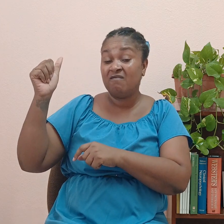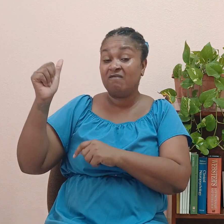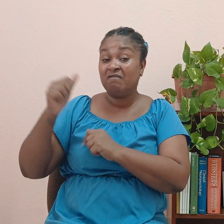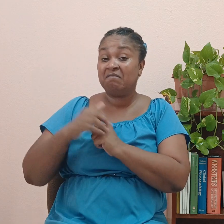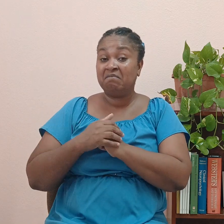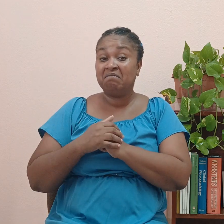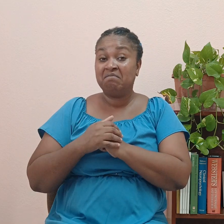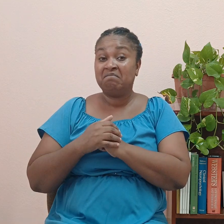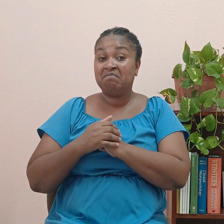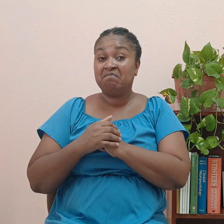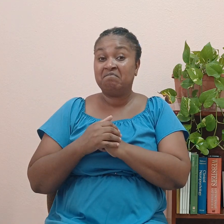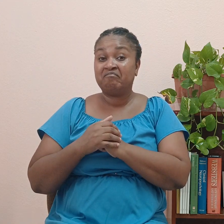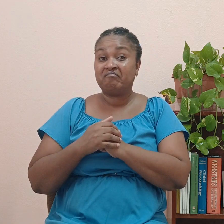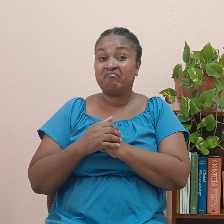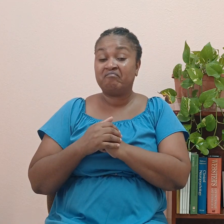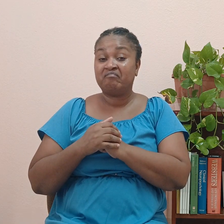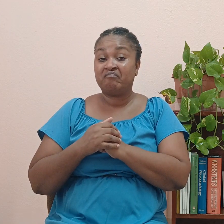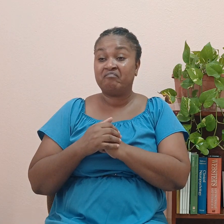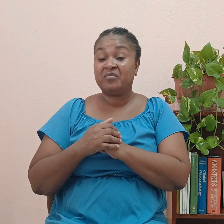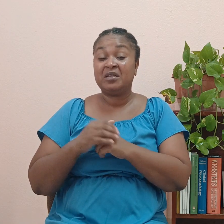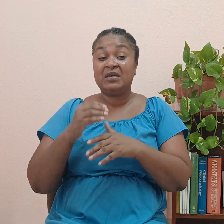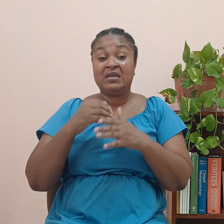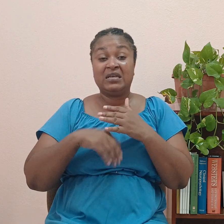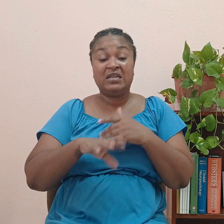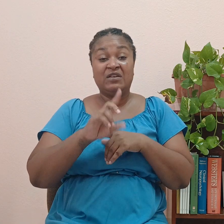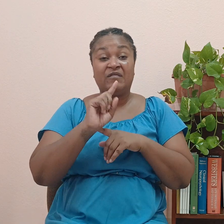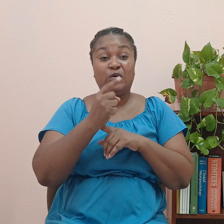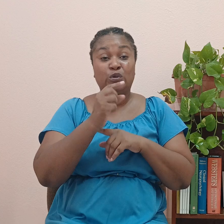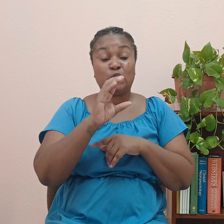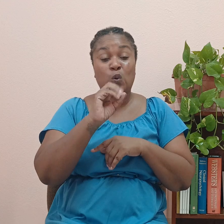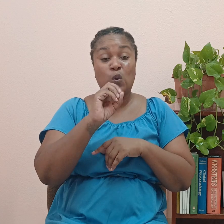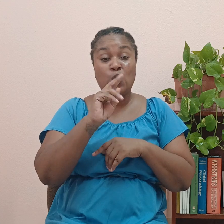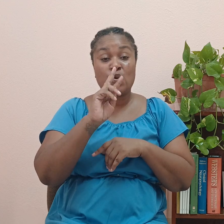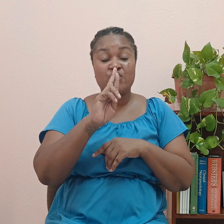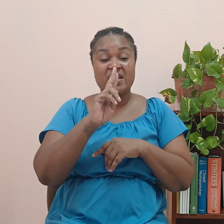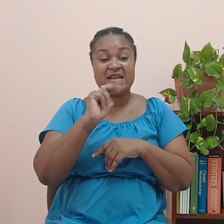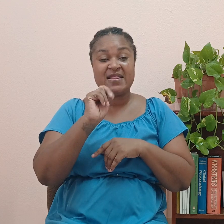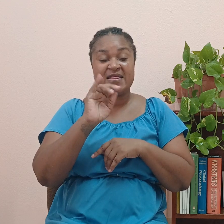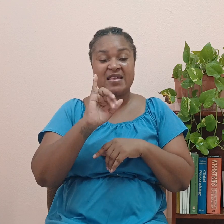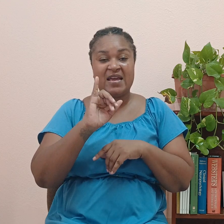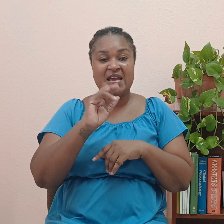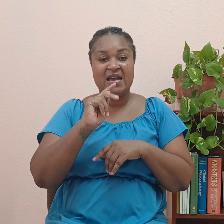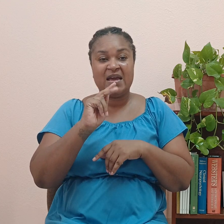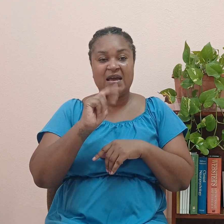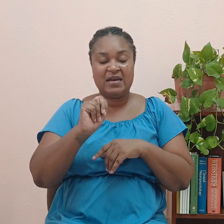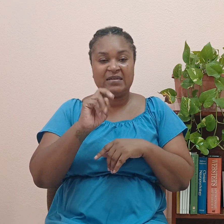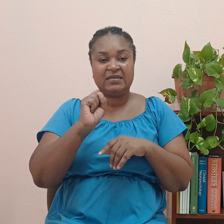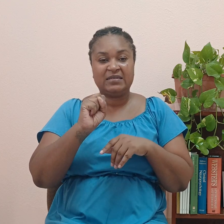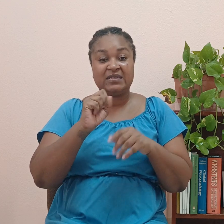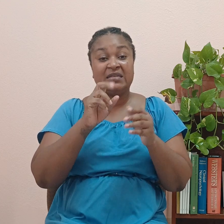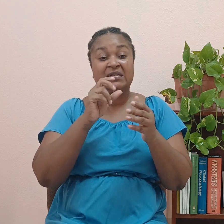And in places like 1 Corinthians 10, verse 31, where